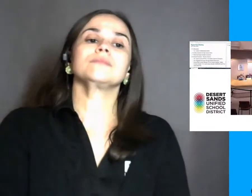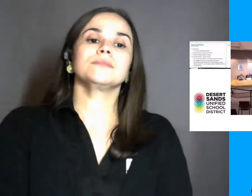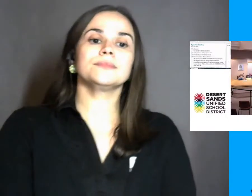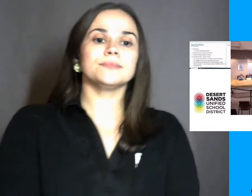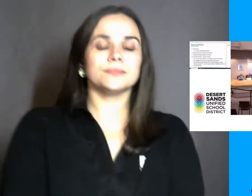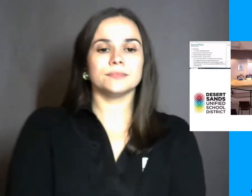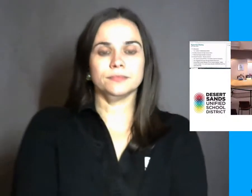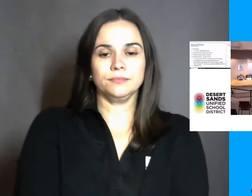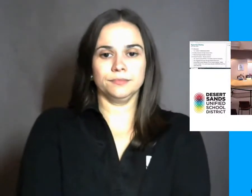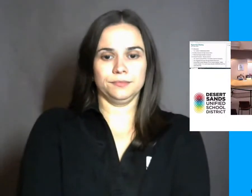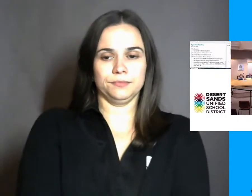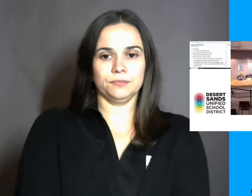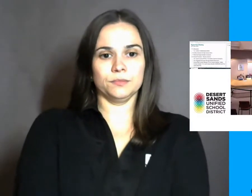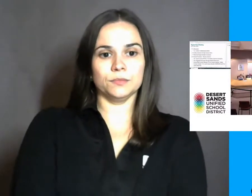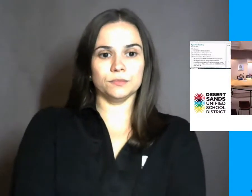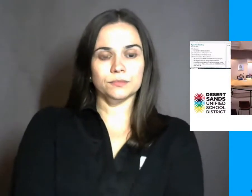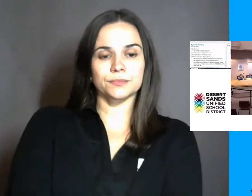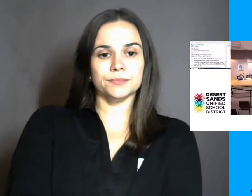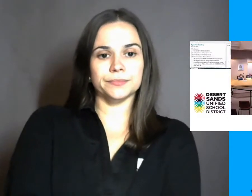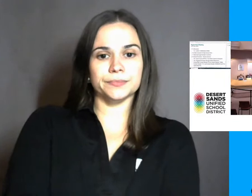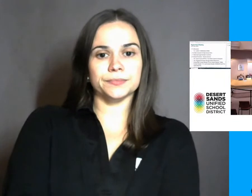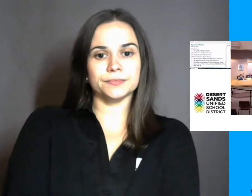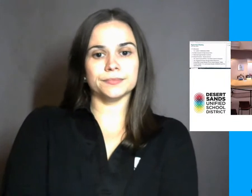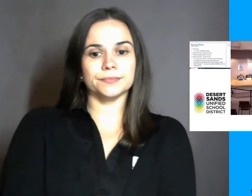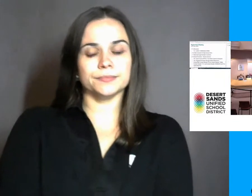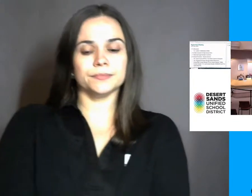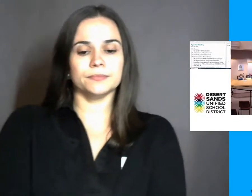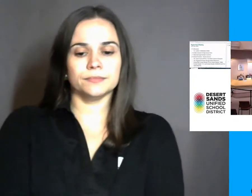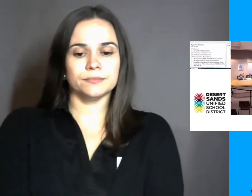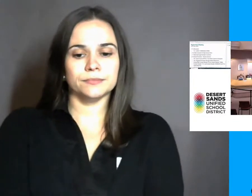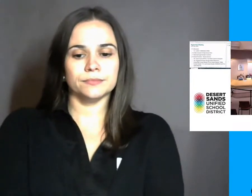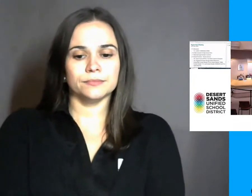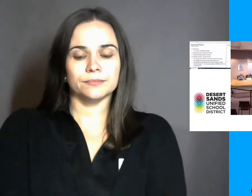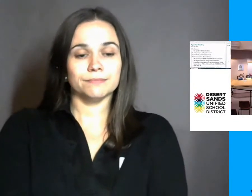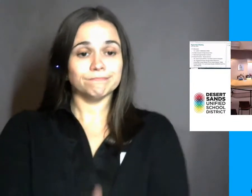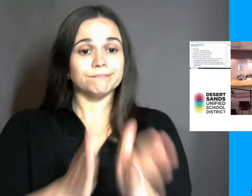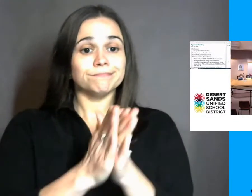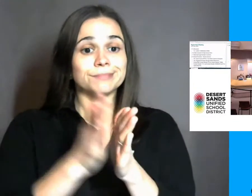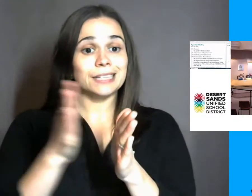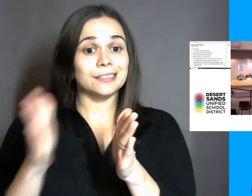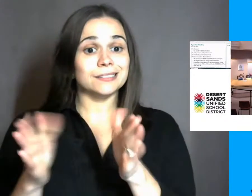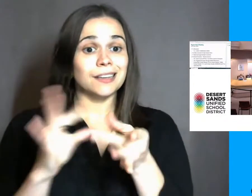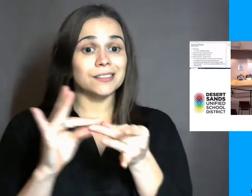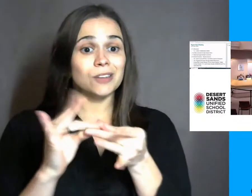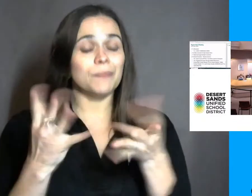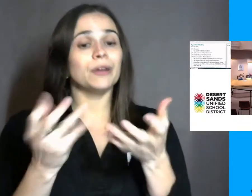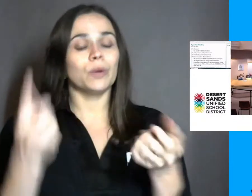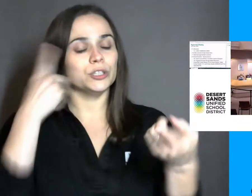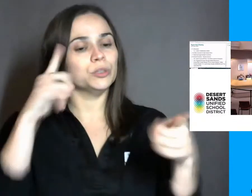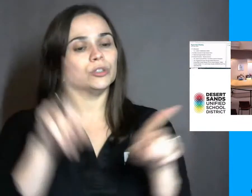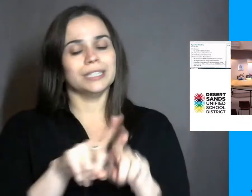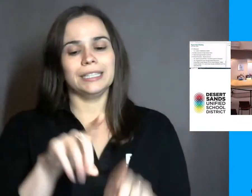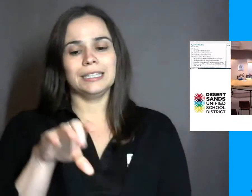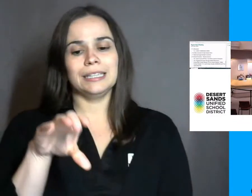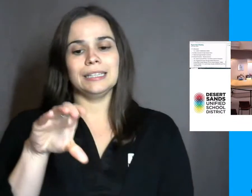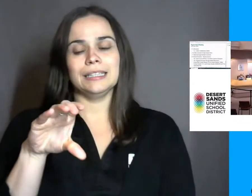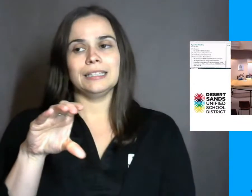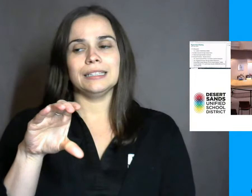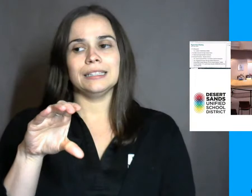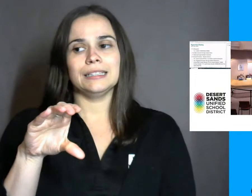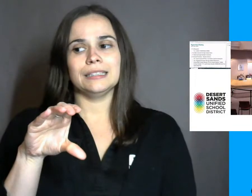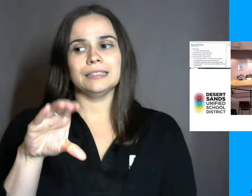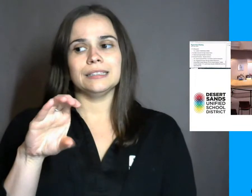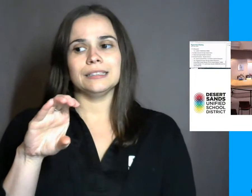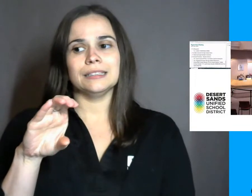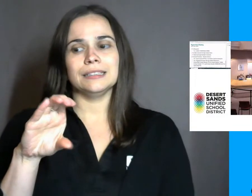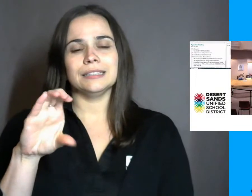Comments? I want to agree with my peers who said CSEA are classified